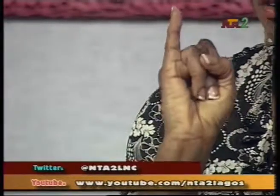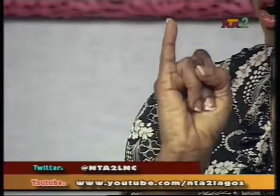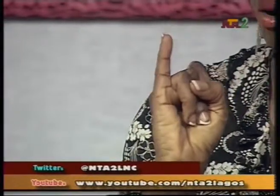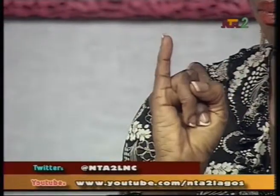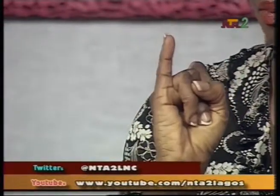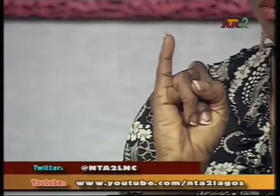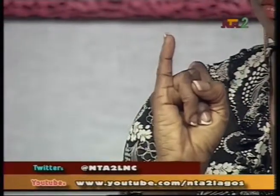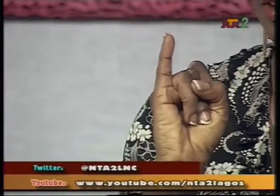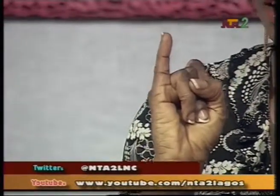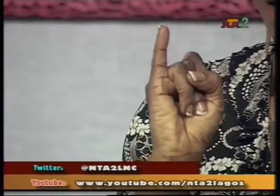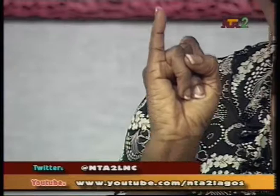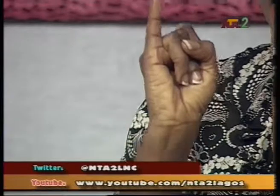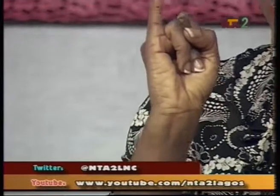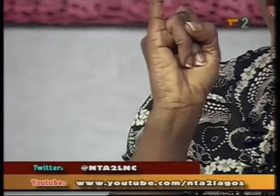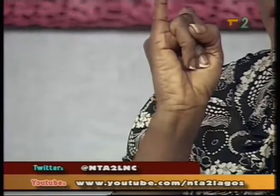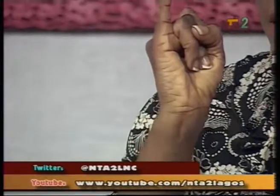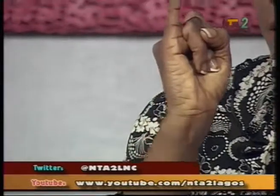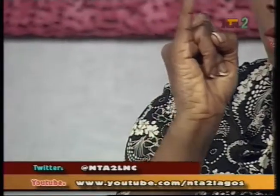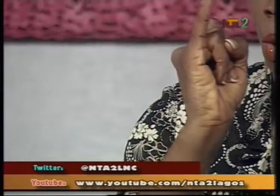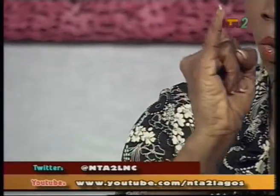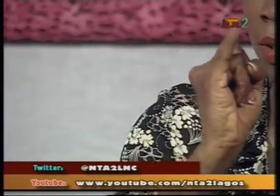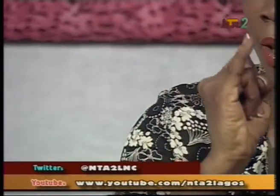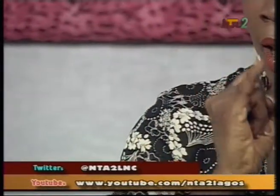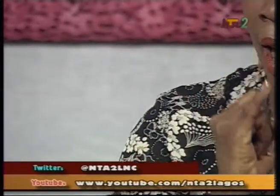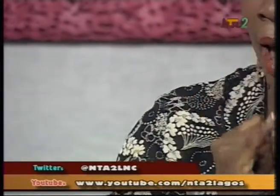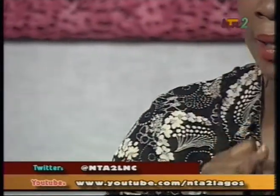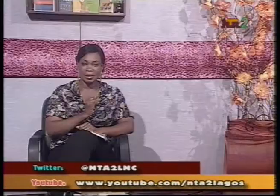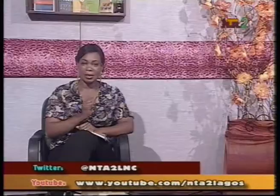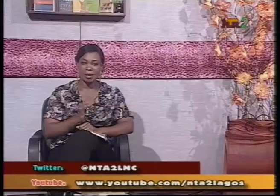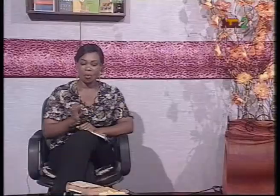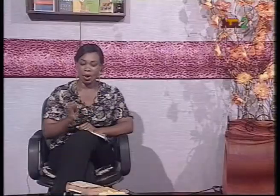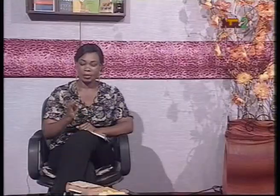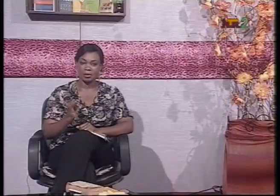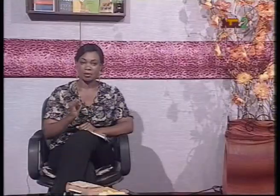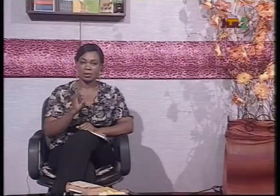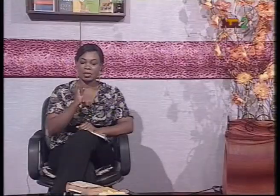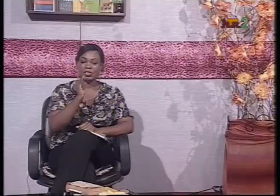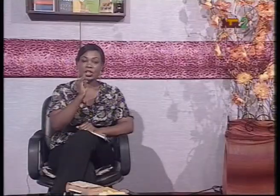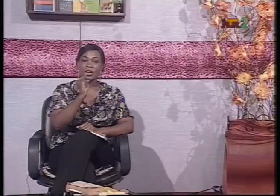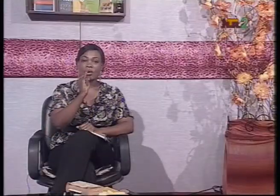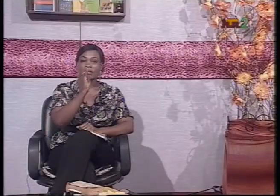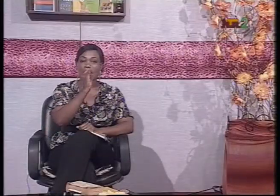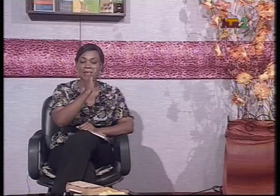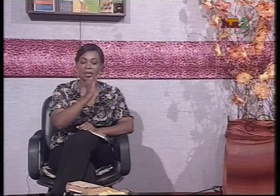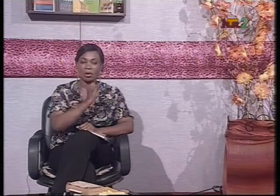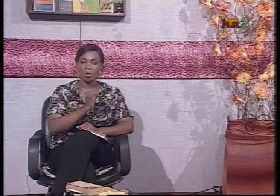up. And J goes anti-clockwise. J goes